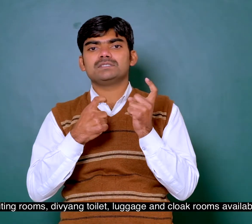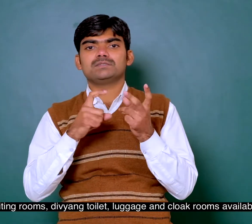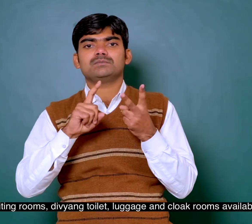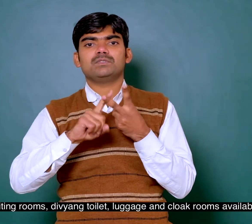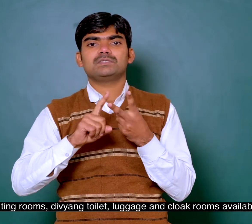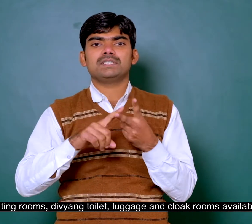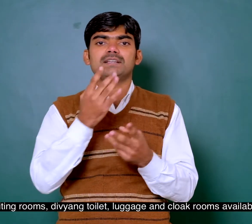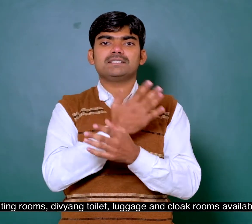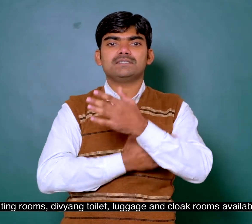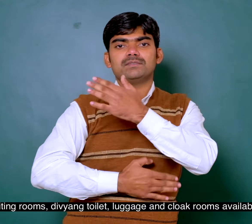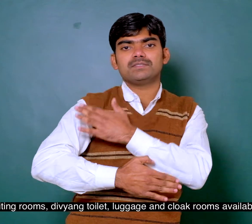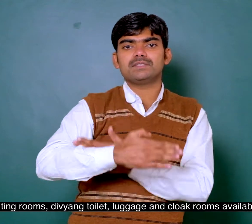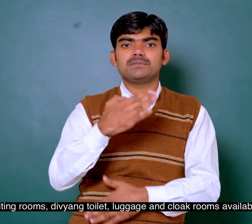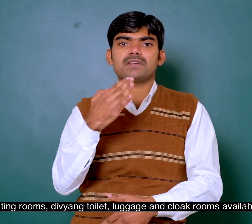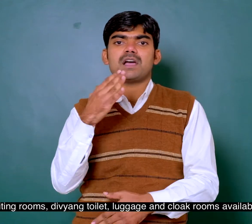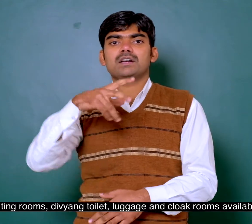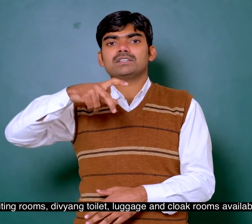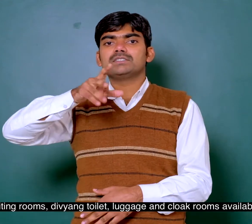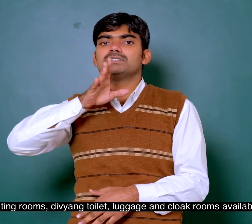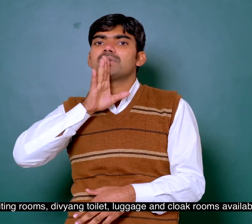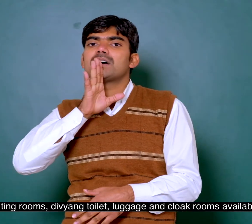and cloakrooms available.